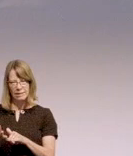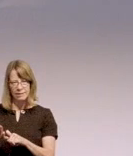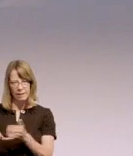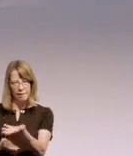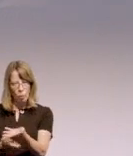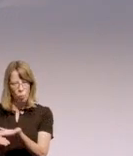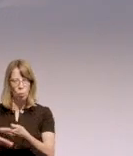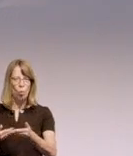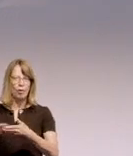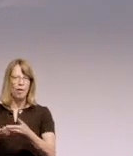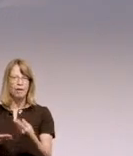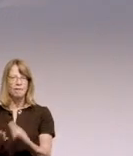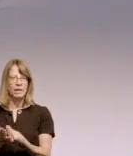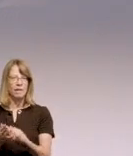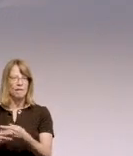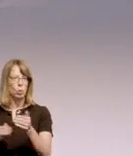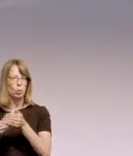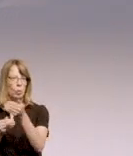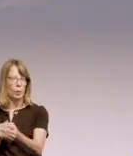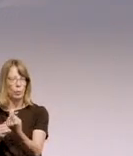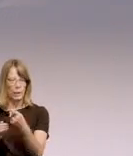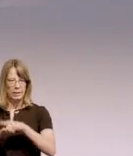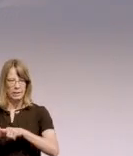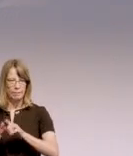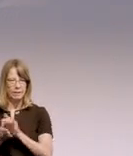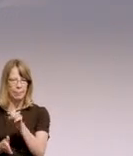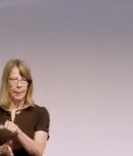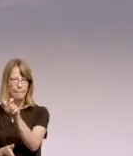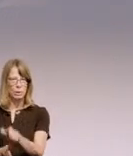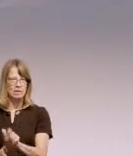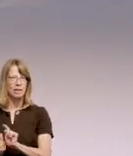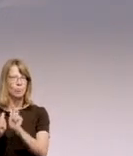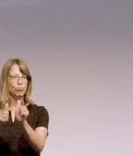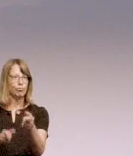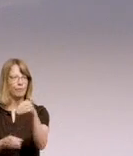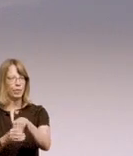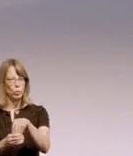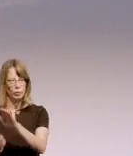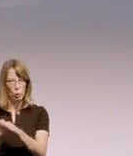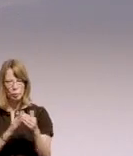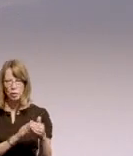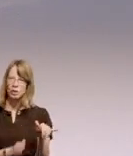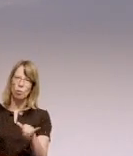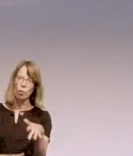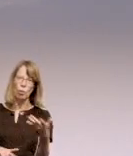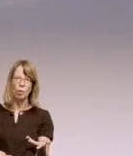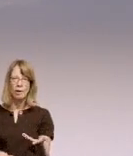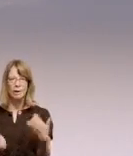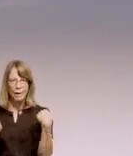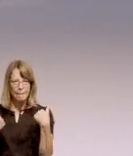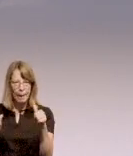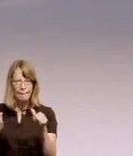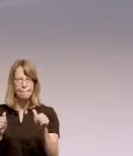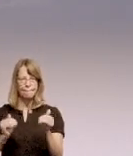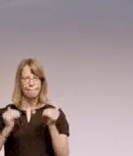organise funding for a 12-month period. So that person can go out and either engage in their community or attain a better